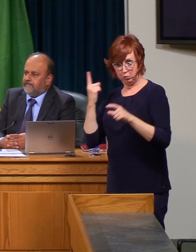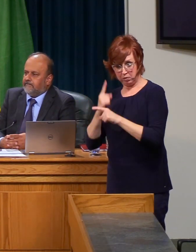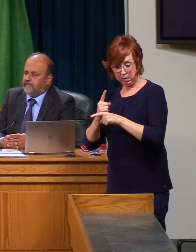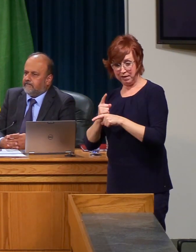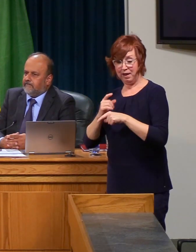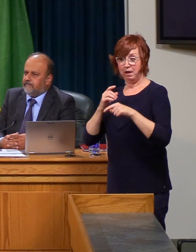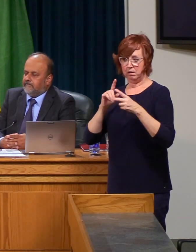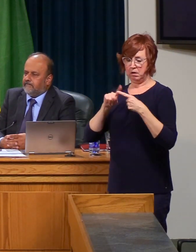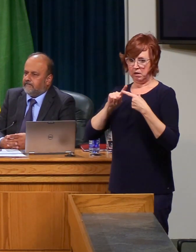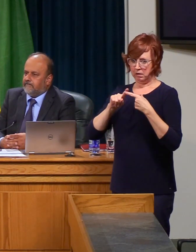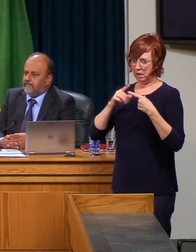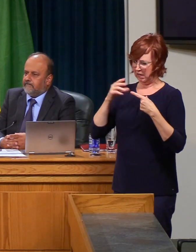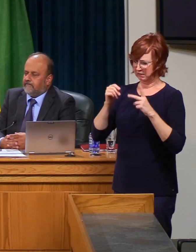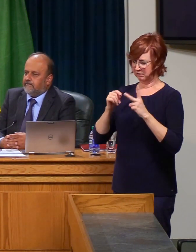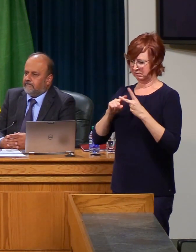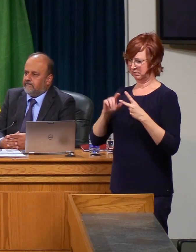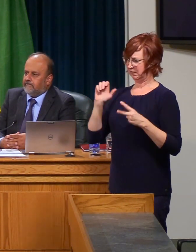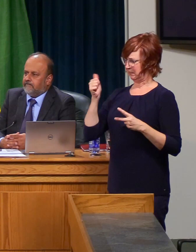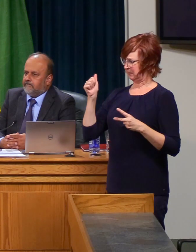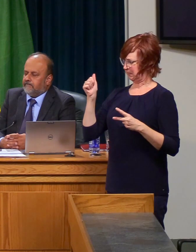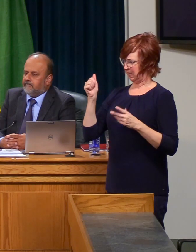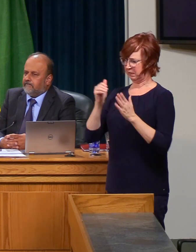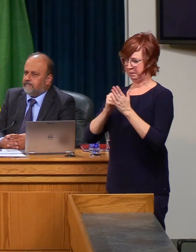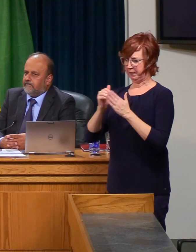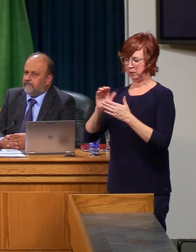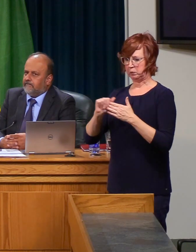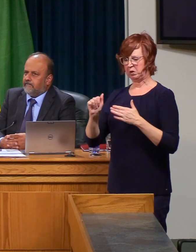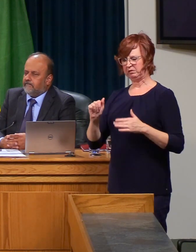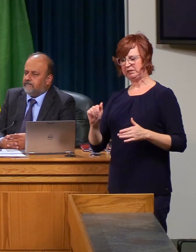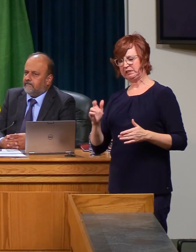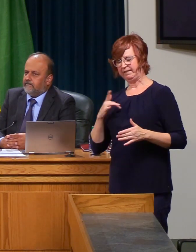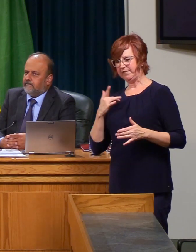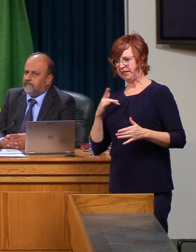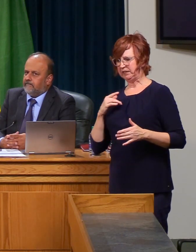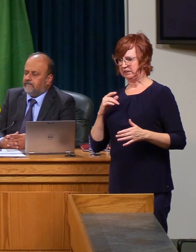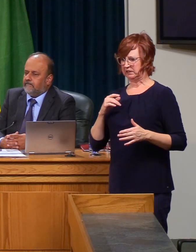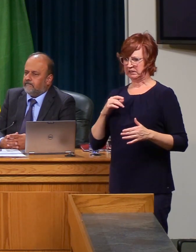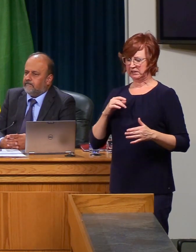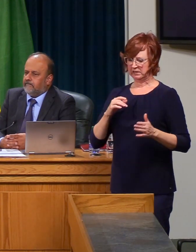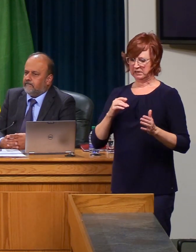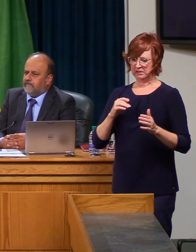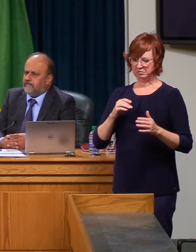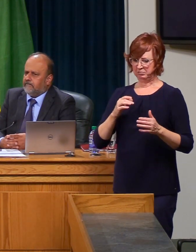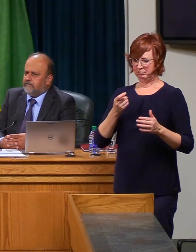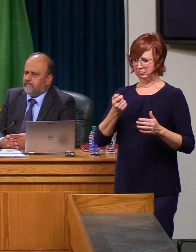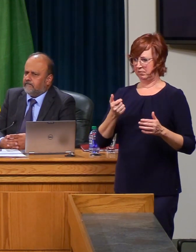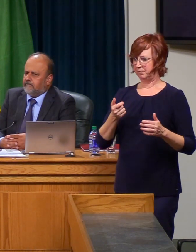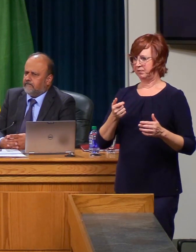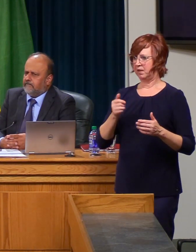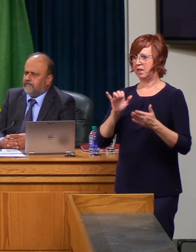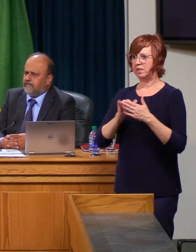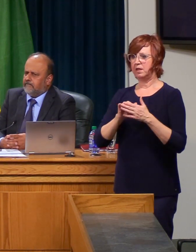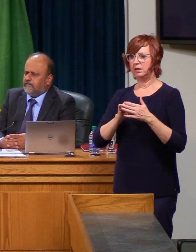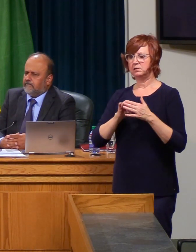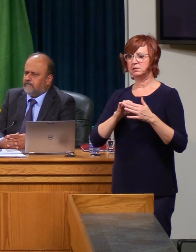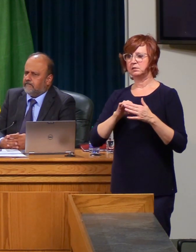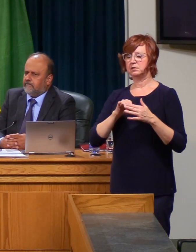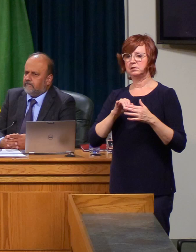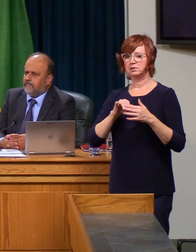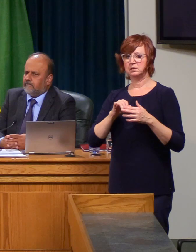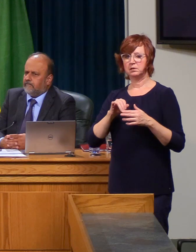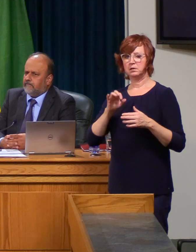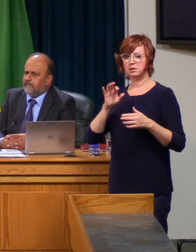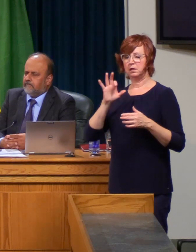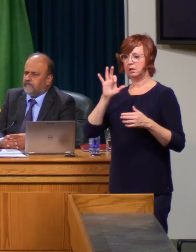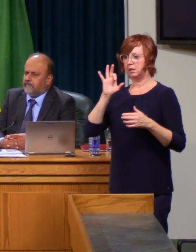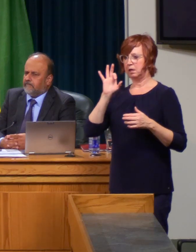$10 million seems a bit light in the sense that that's 9,100 people, by my rough calculations, existing with